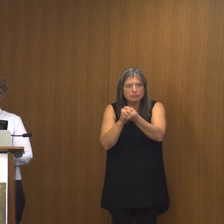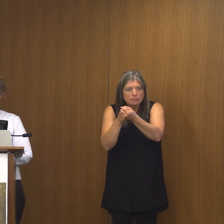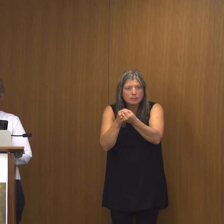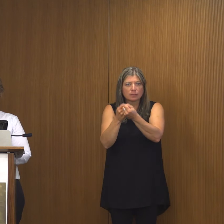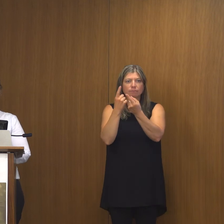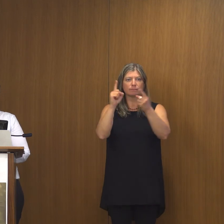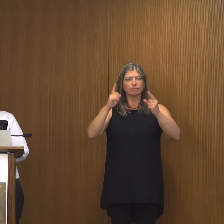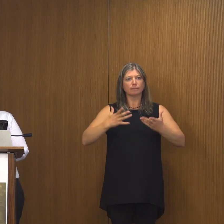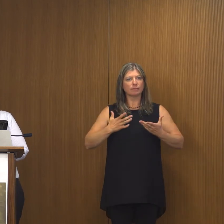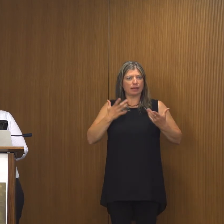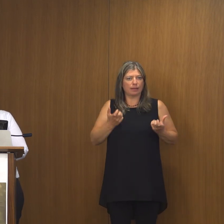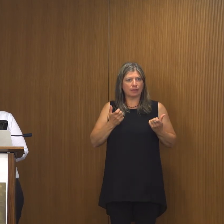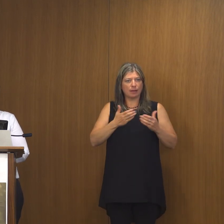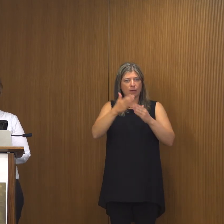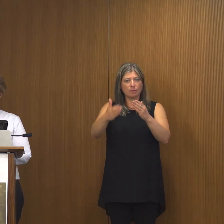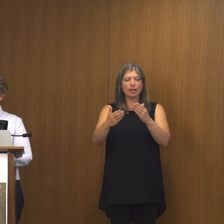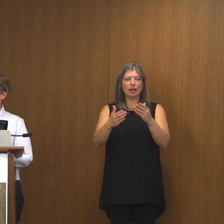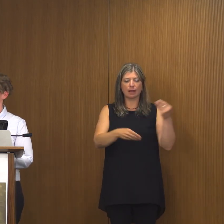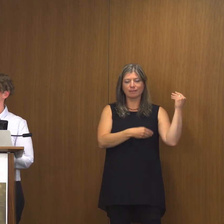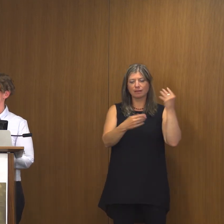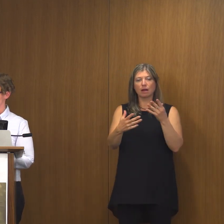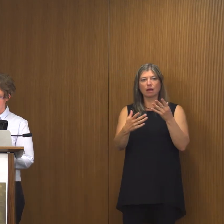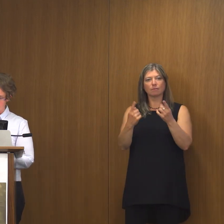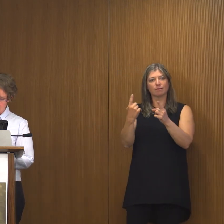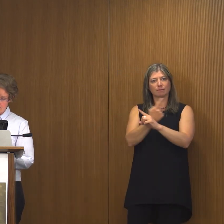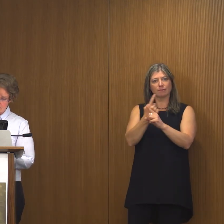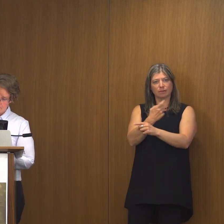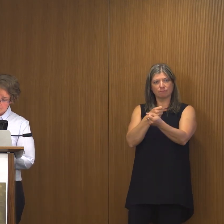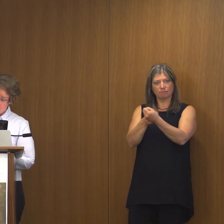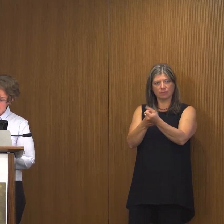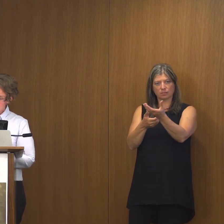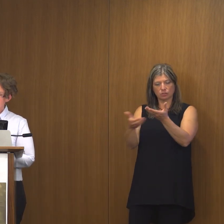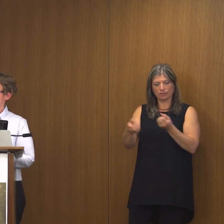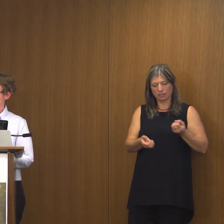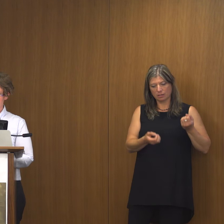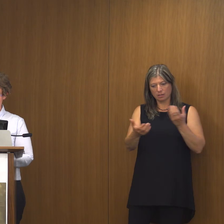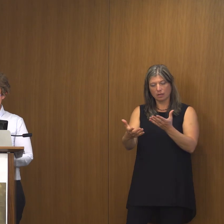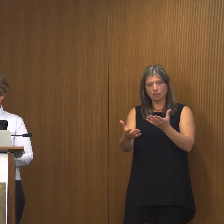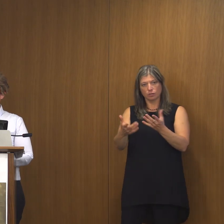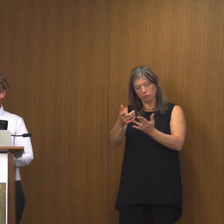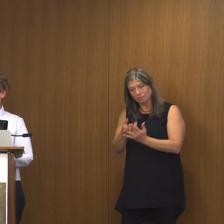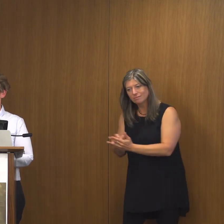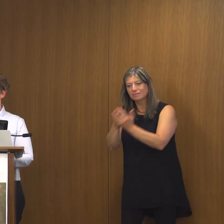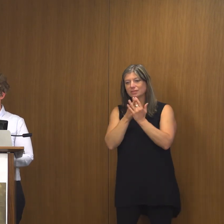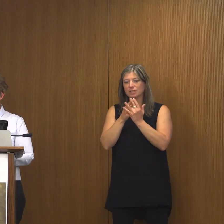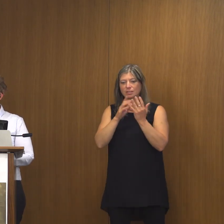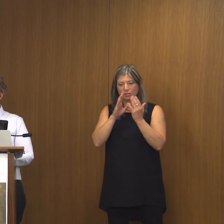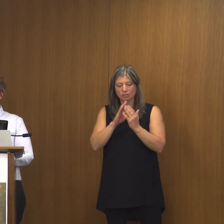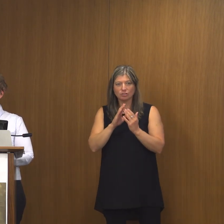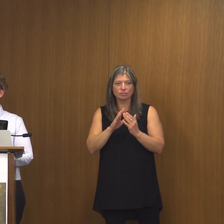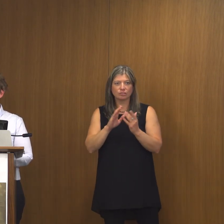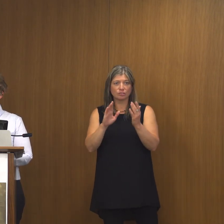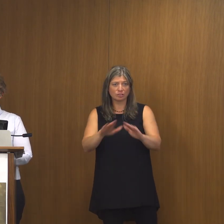promote health outcomes, and deliver responsive and supportive services that have the potential to change the lives of children with